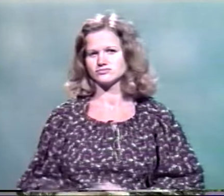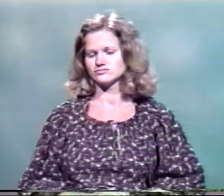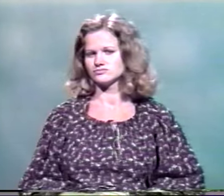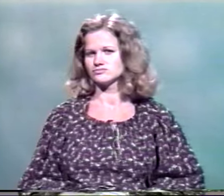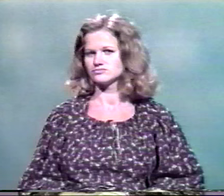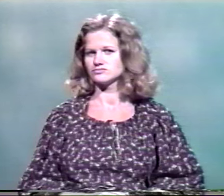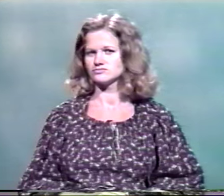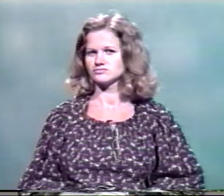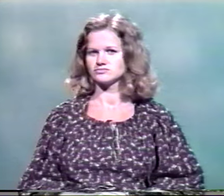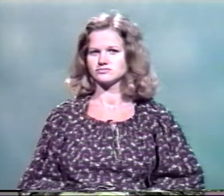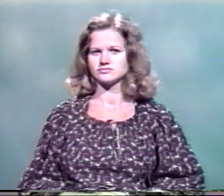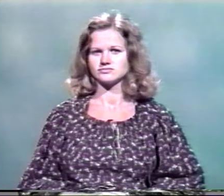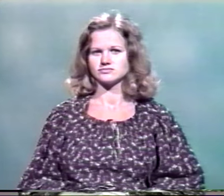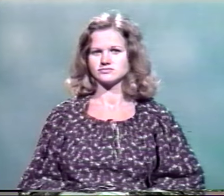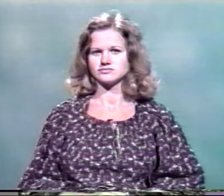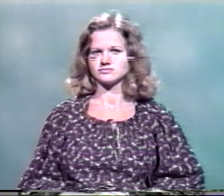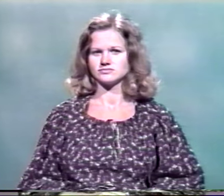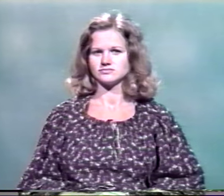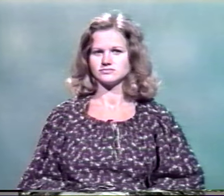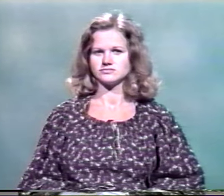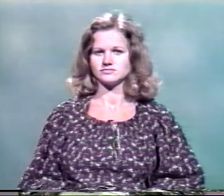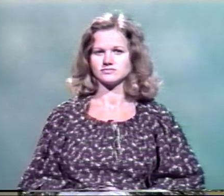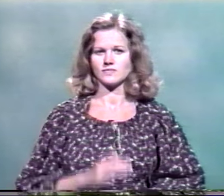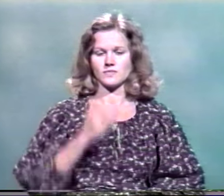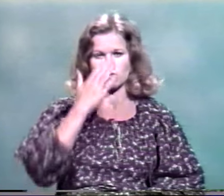You know that it bit my uncle before. It was terrible.